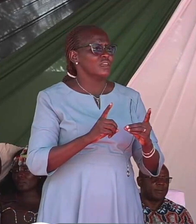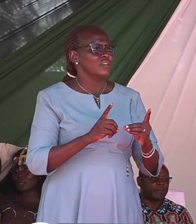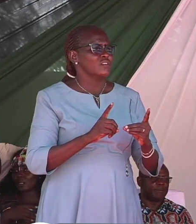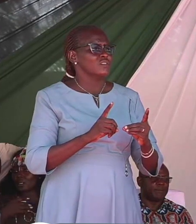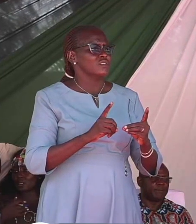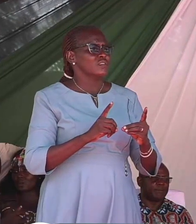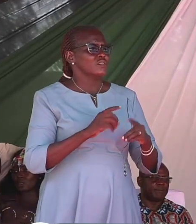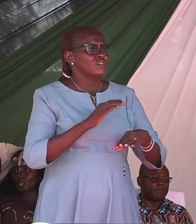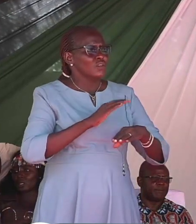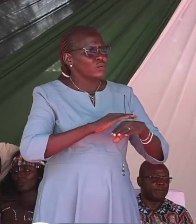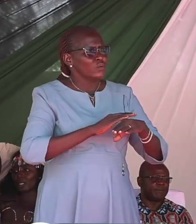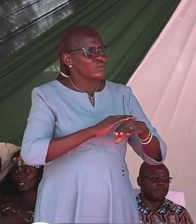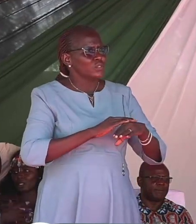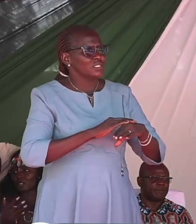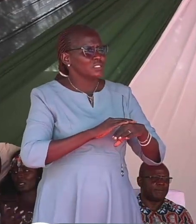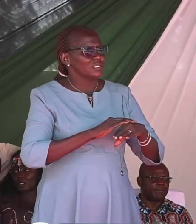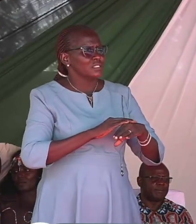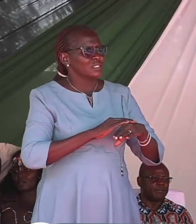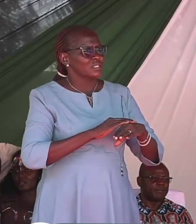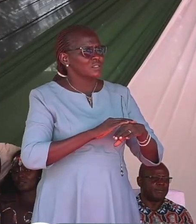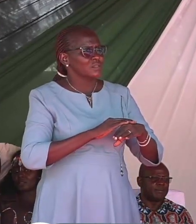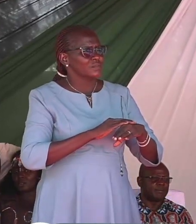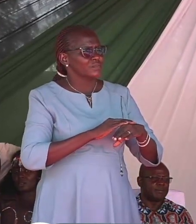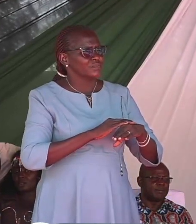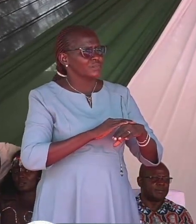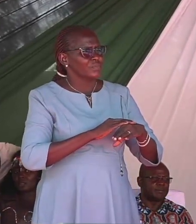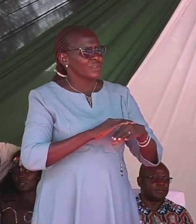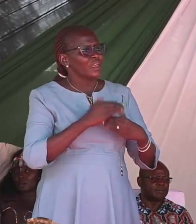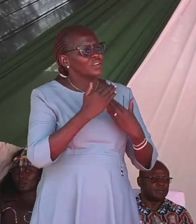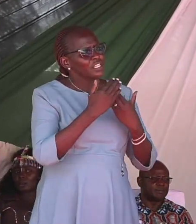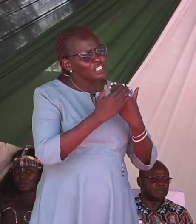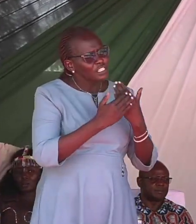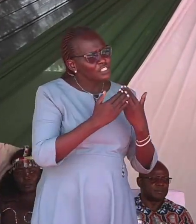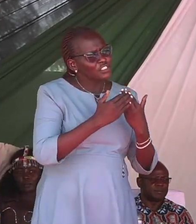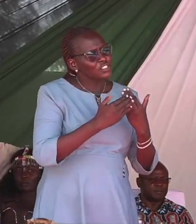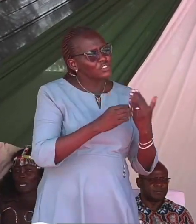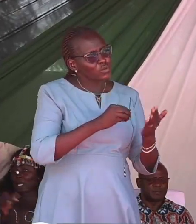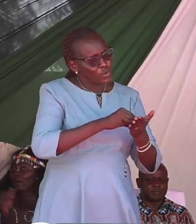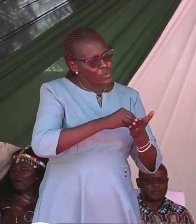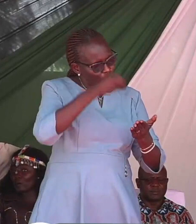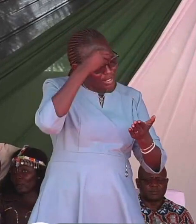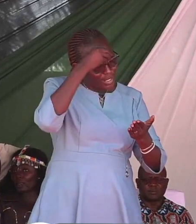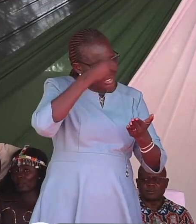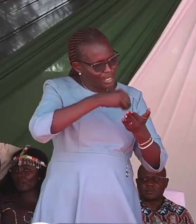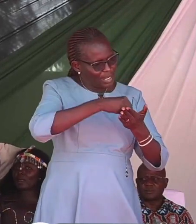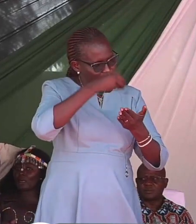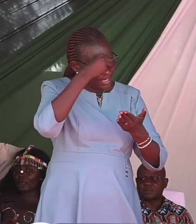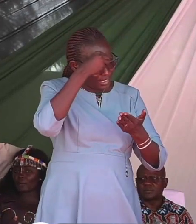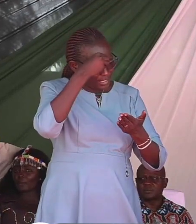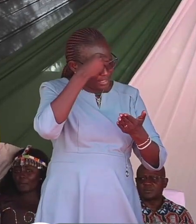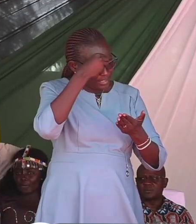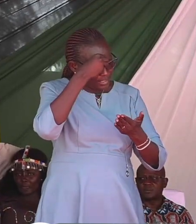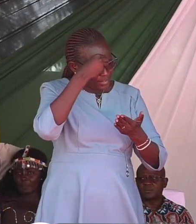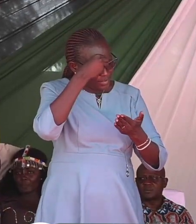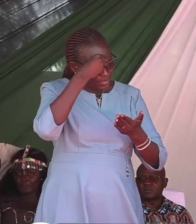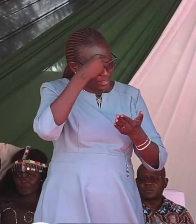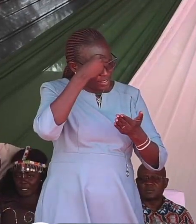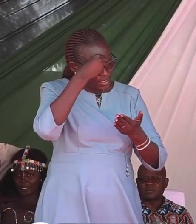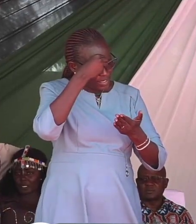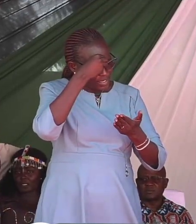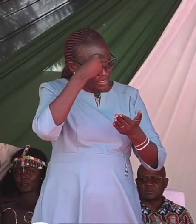that everything is running on well. Now on digital literacy, we are happy also to announce that